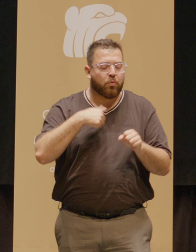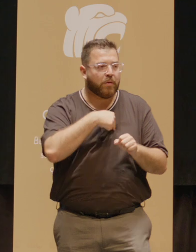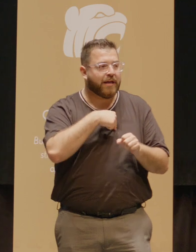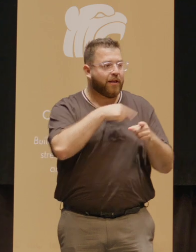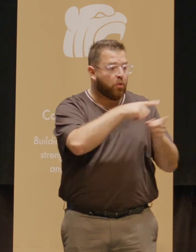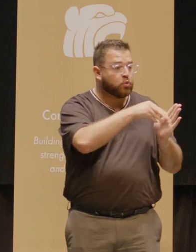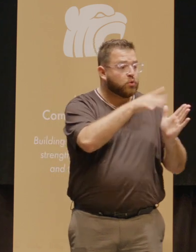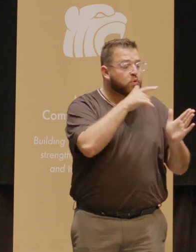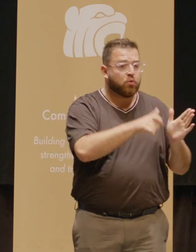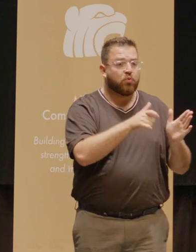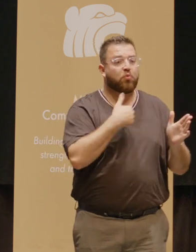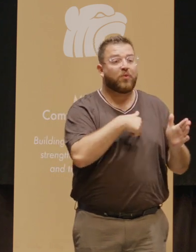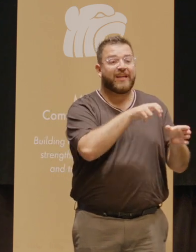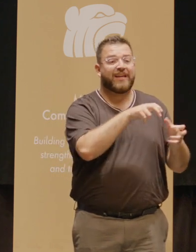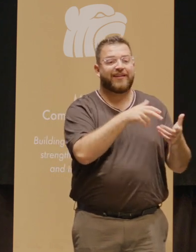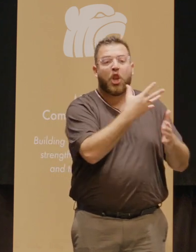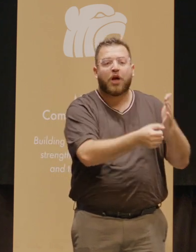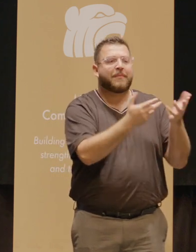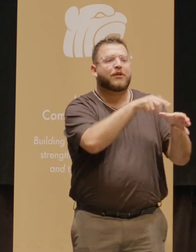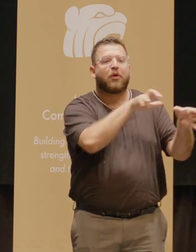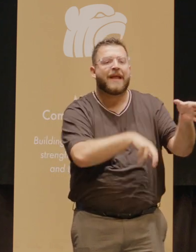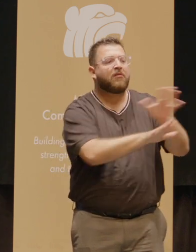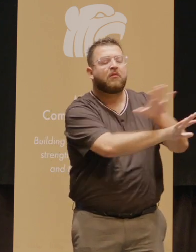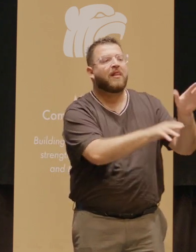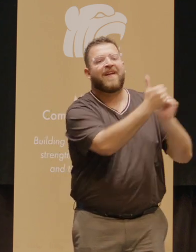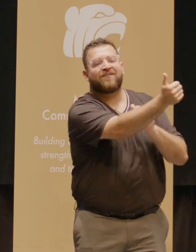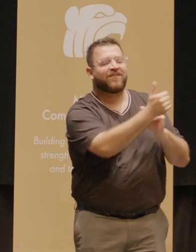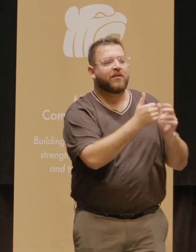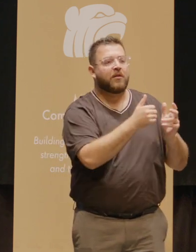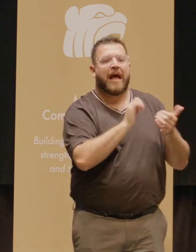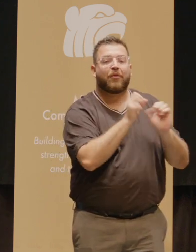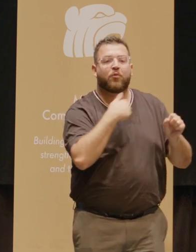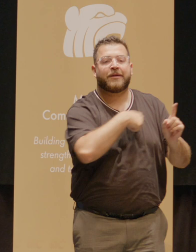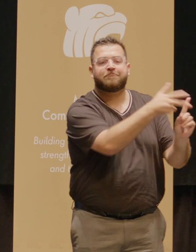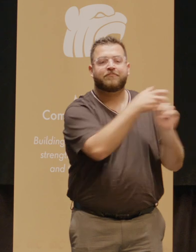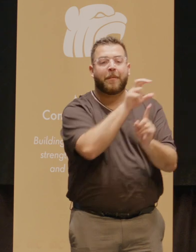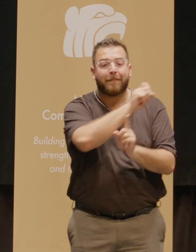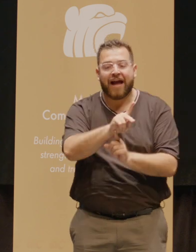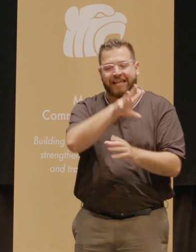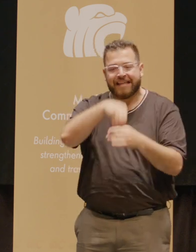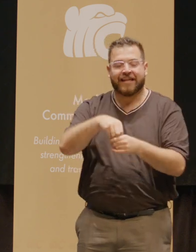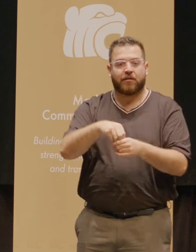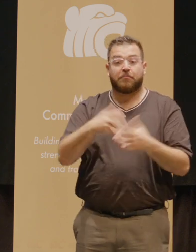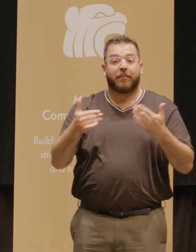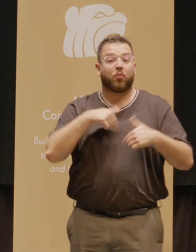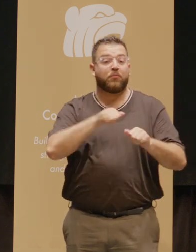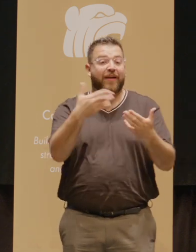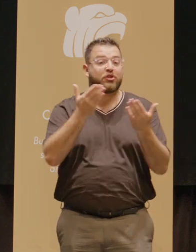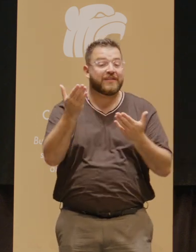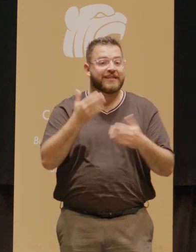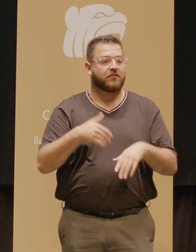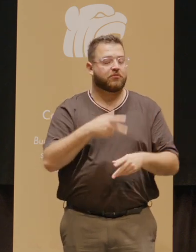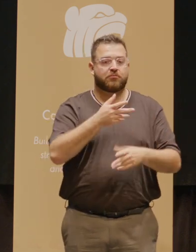But we also have to relate to that, what their needs are going to be, which is also being employed part of the time. They're going to have childcare potential issues,